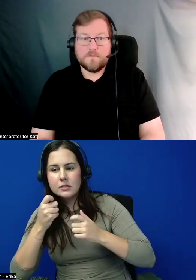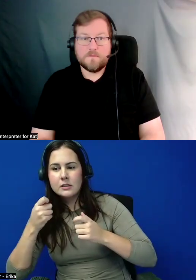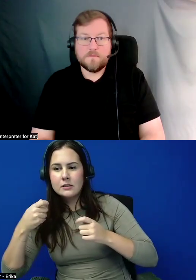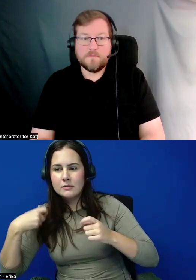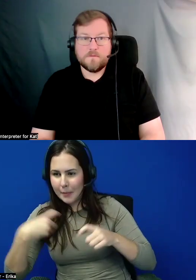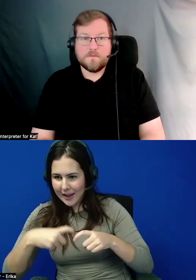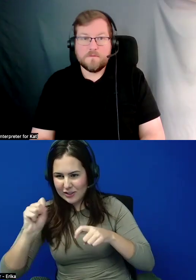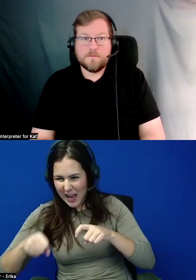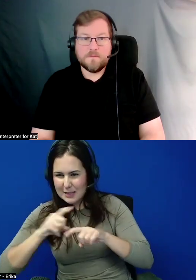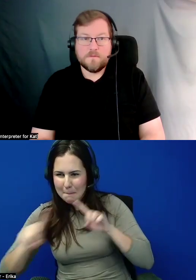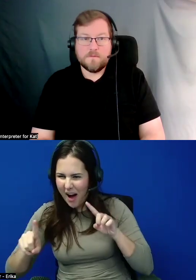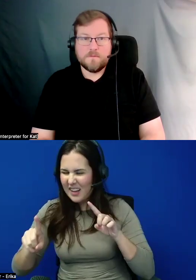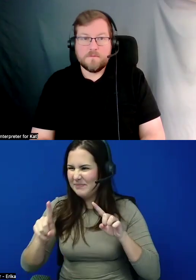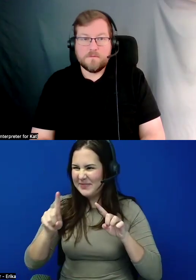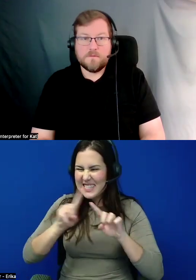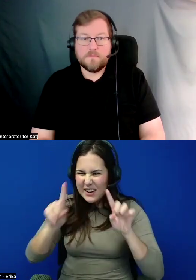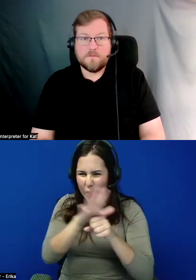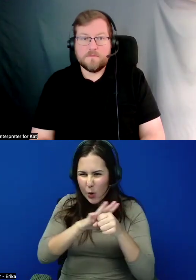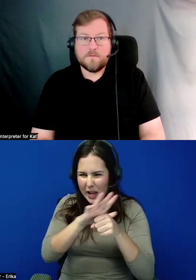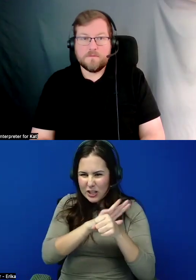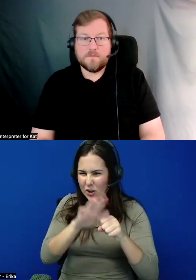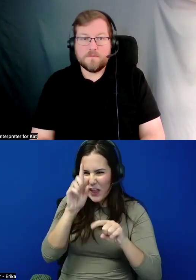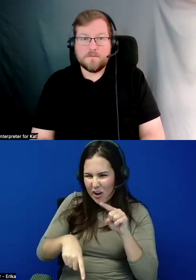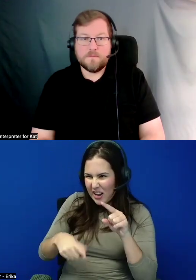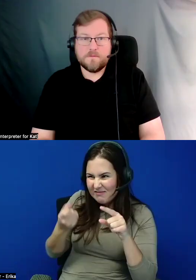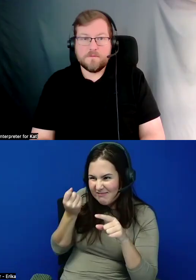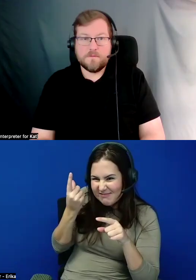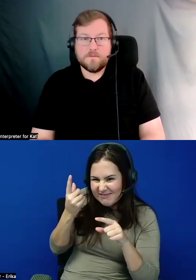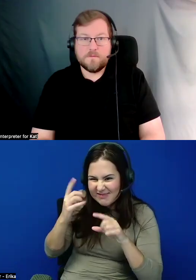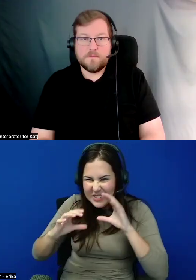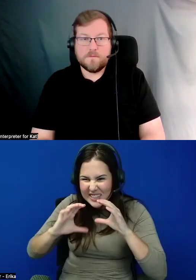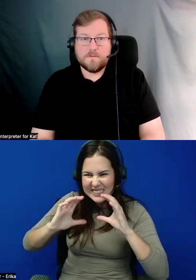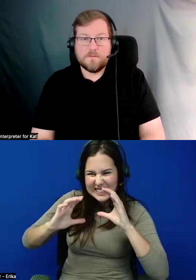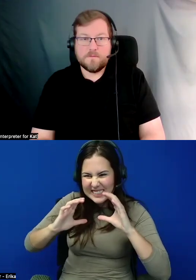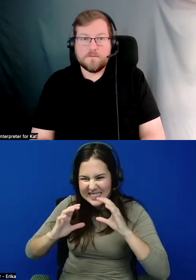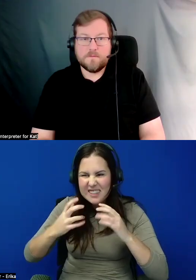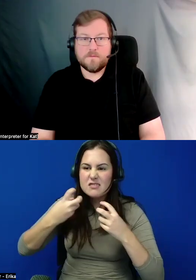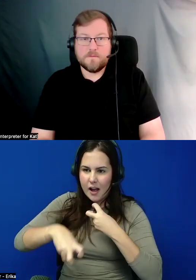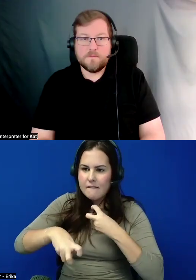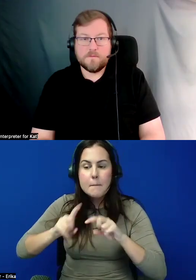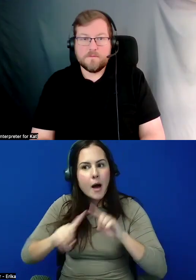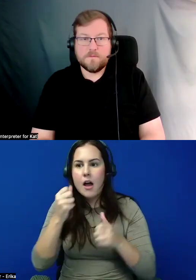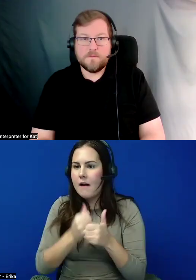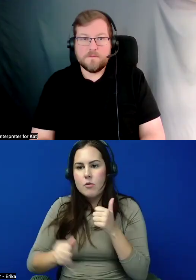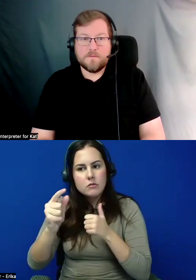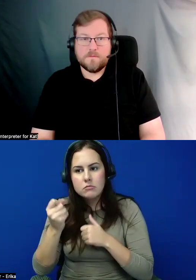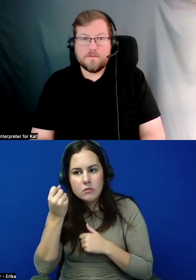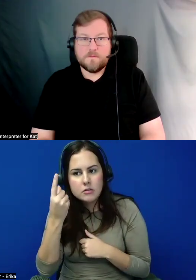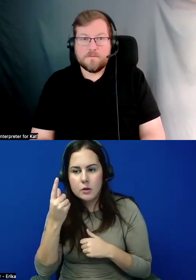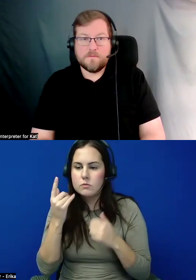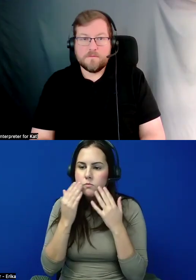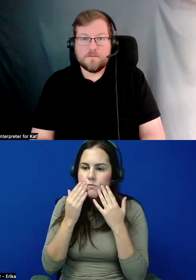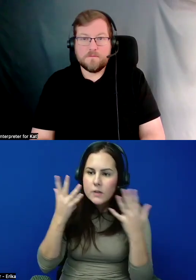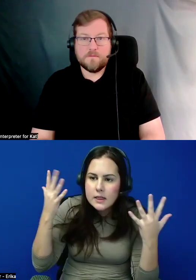would sometimes not be able to understand each other. But everybody was very welcoming and friendly